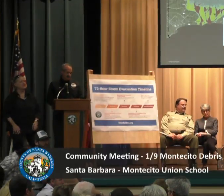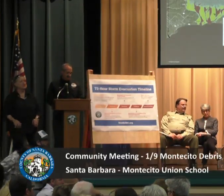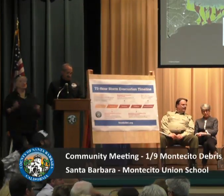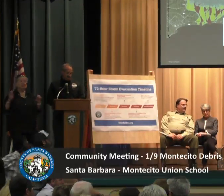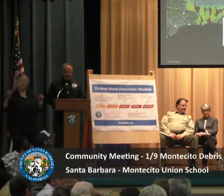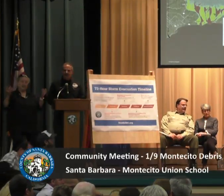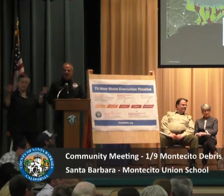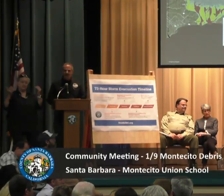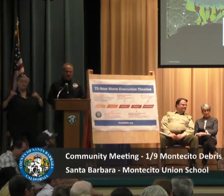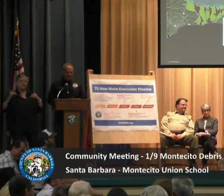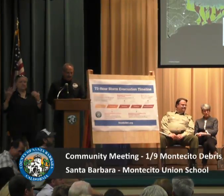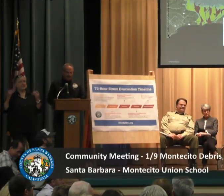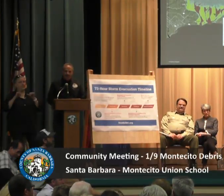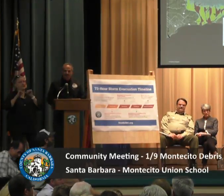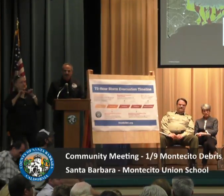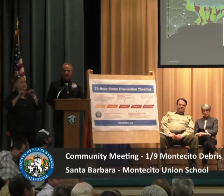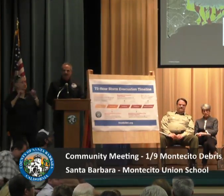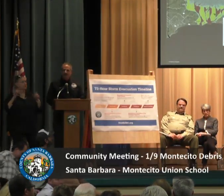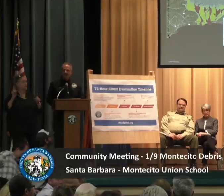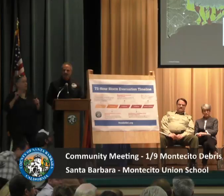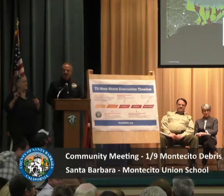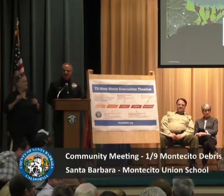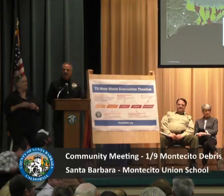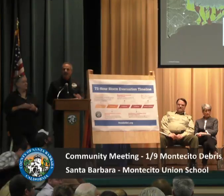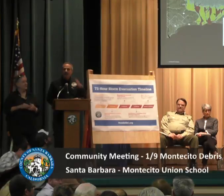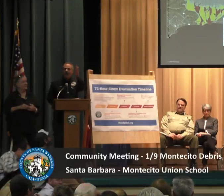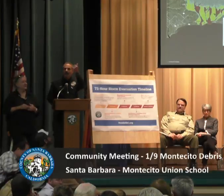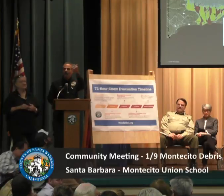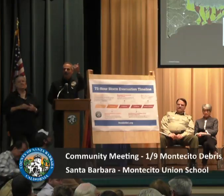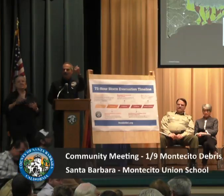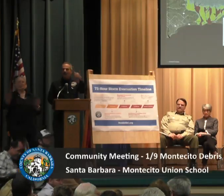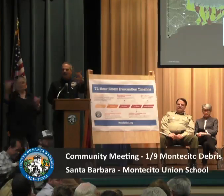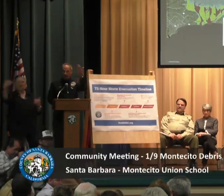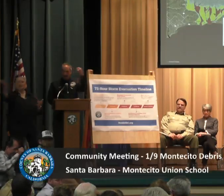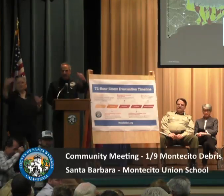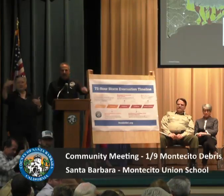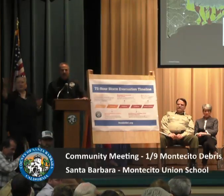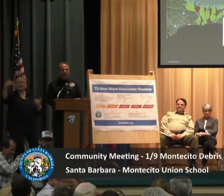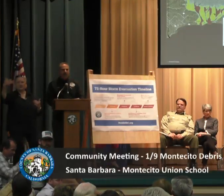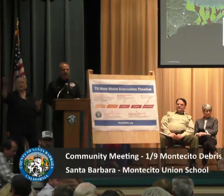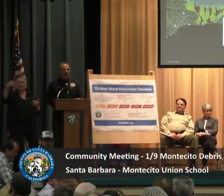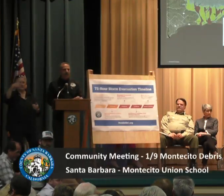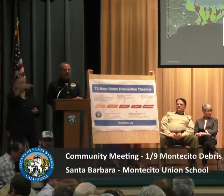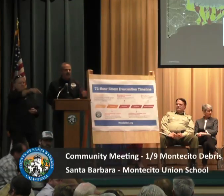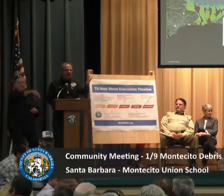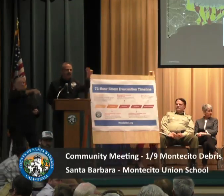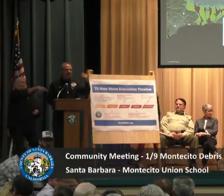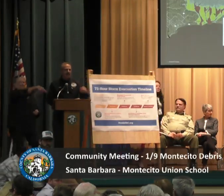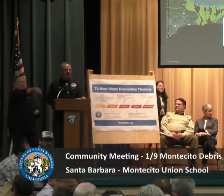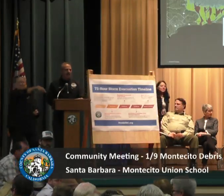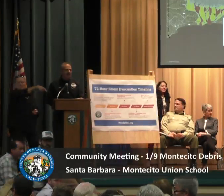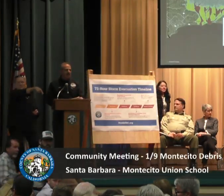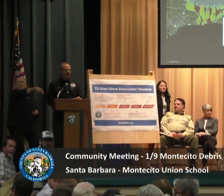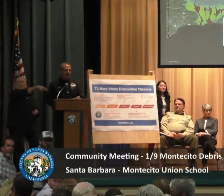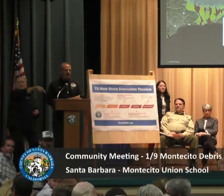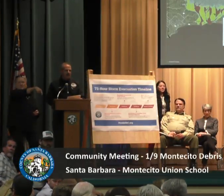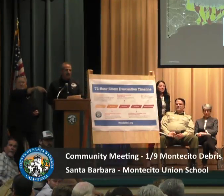Okay, we'll continue on then. Yeah, come on up. Come on up,